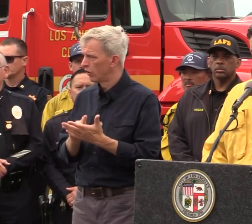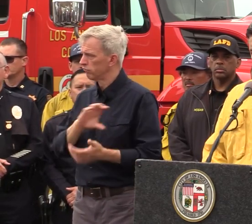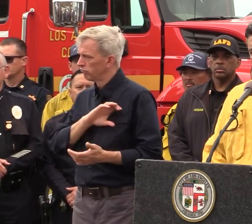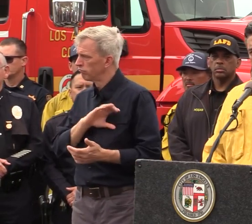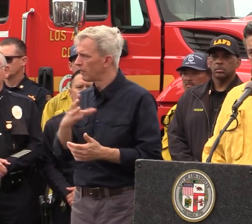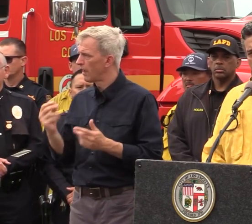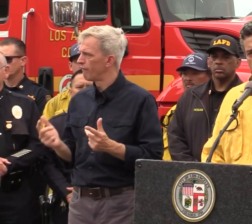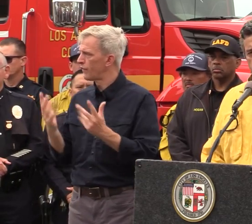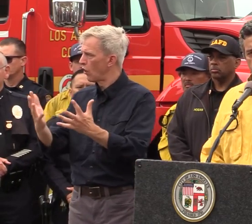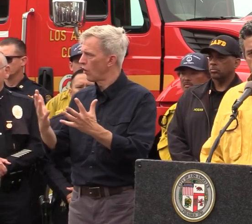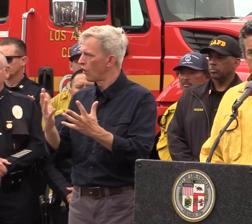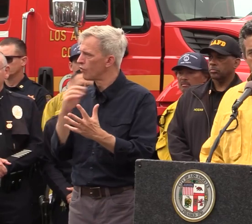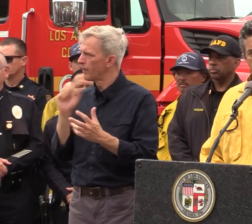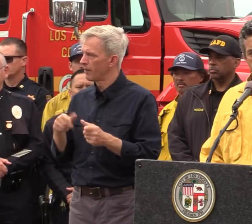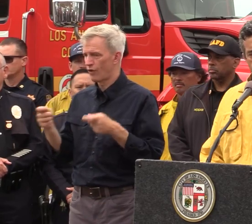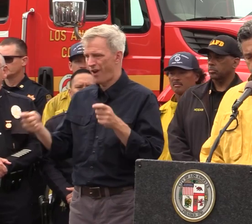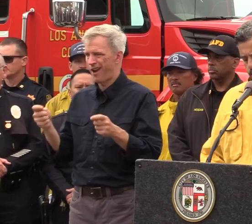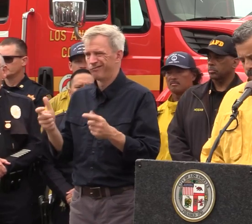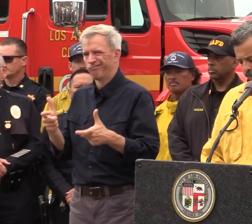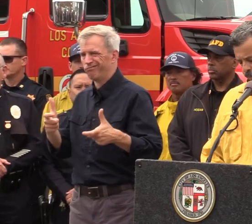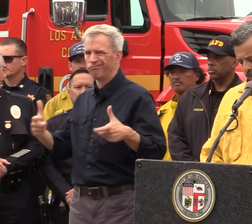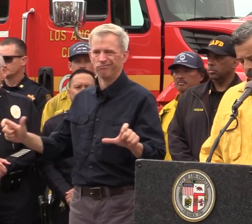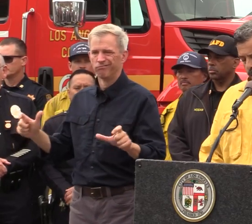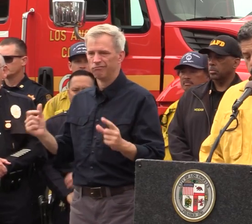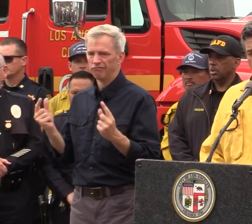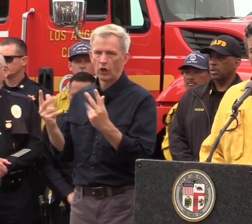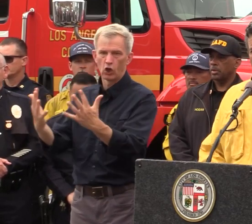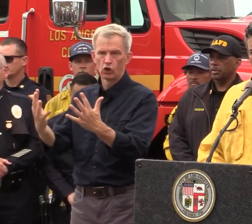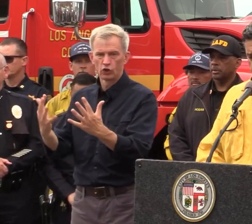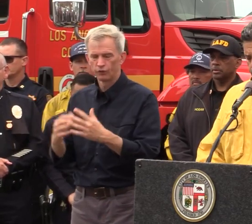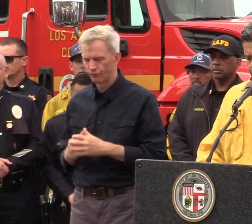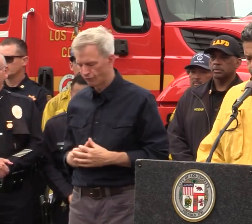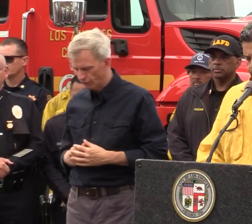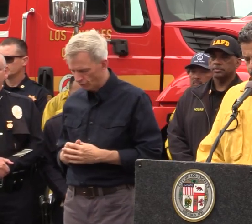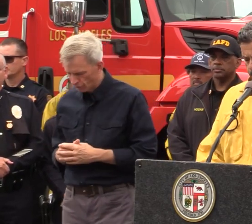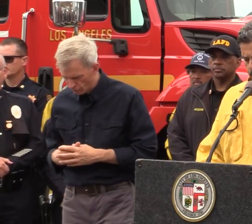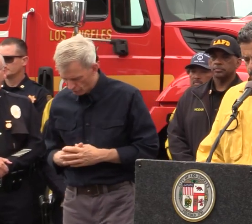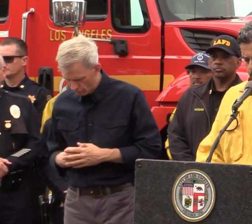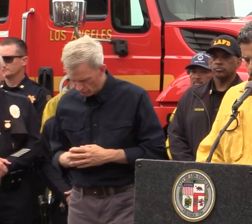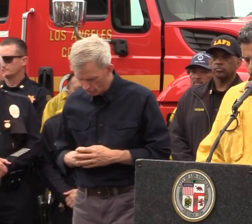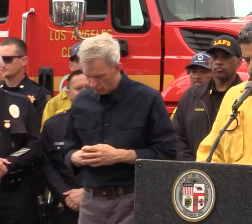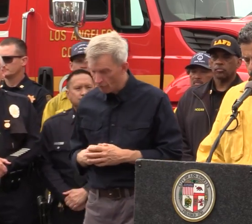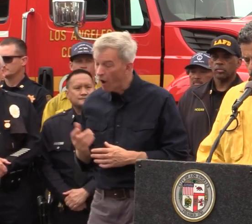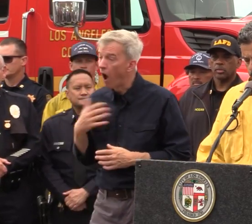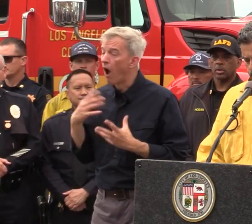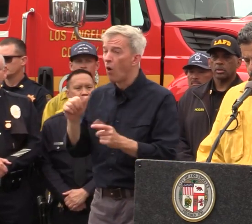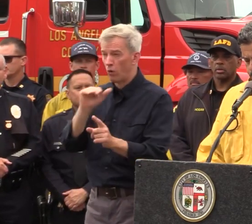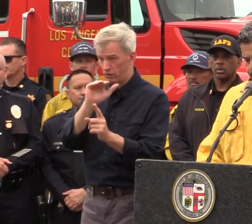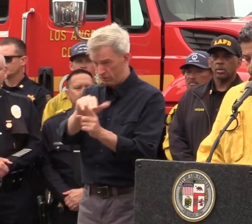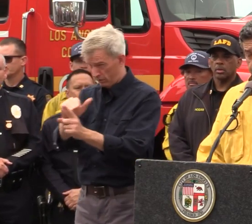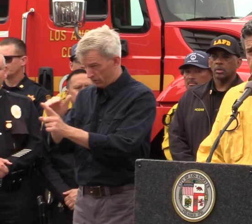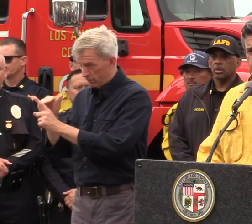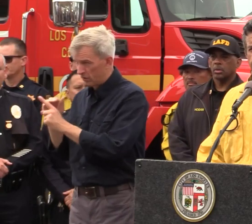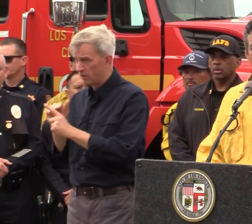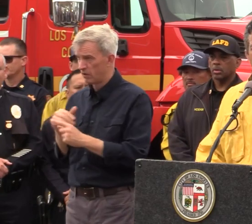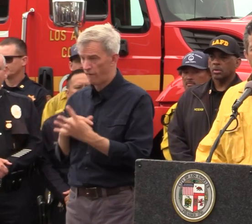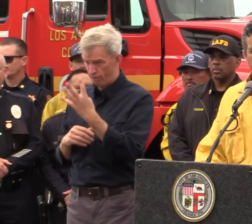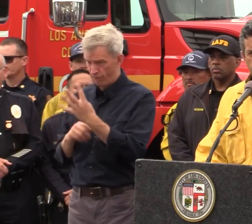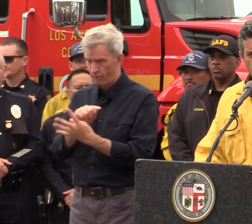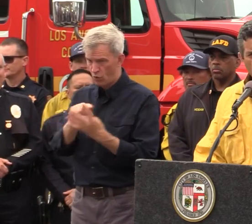to deal with these large-scale brush fires. I do want to remind the public of four main